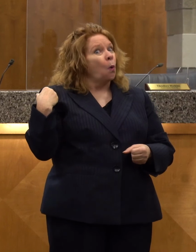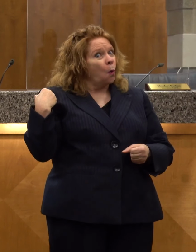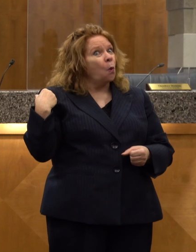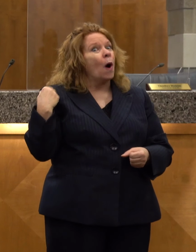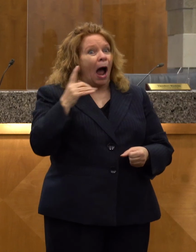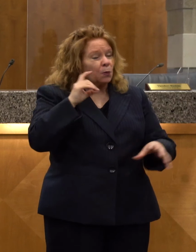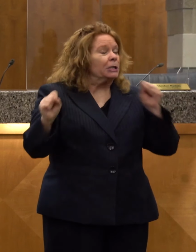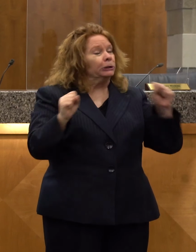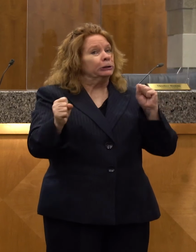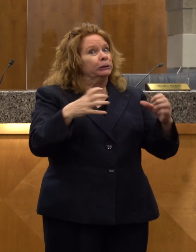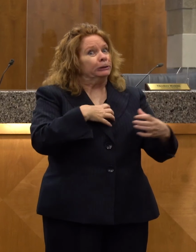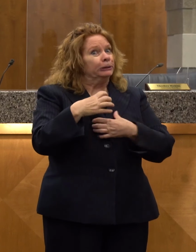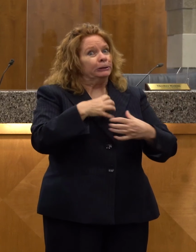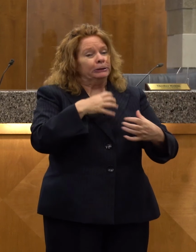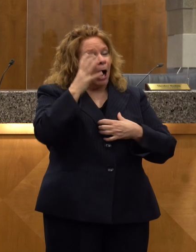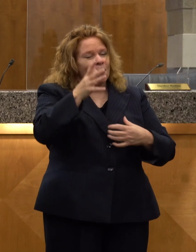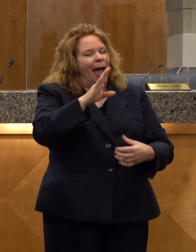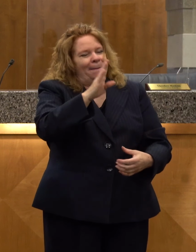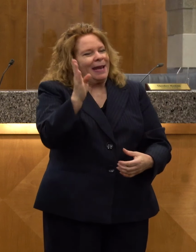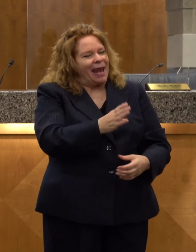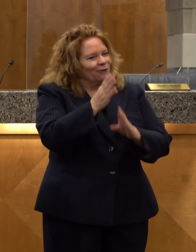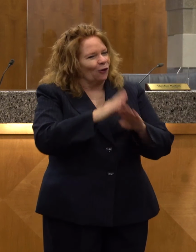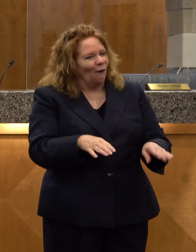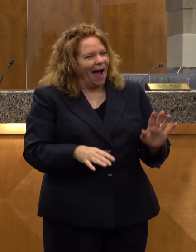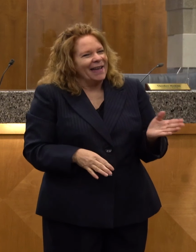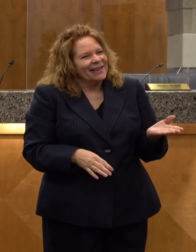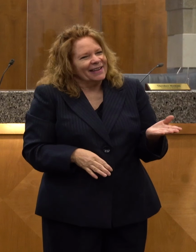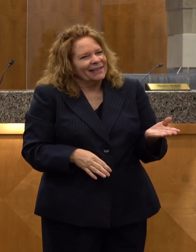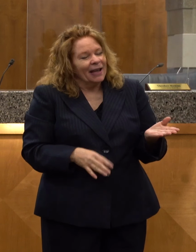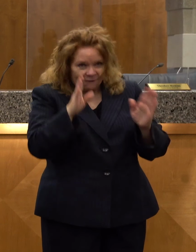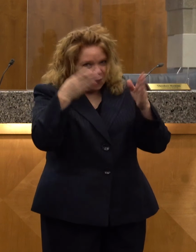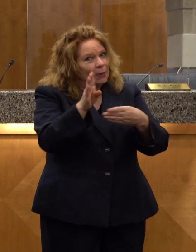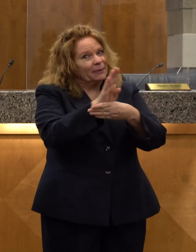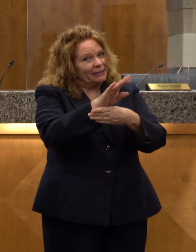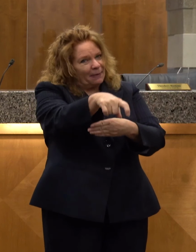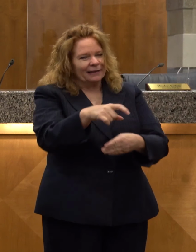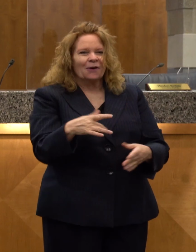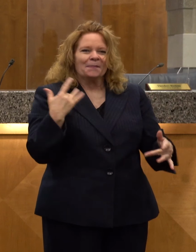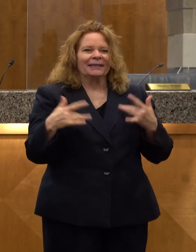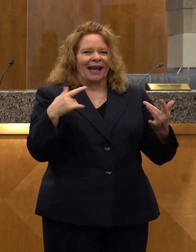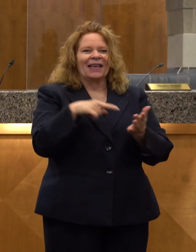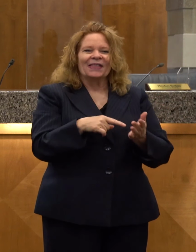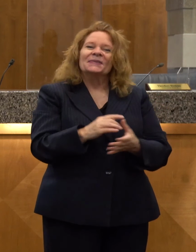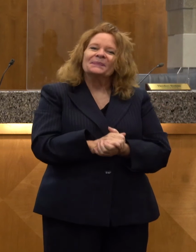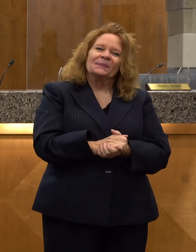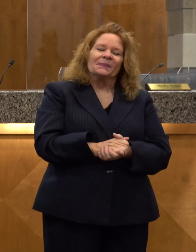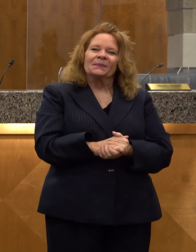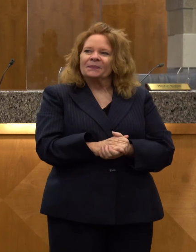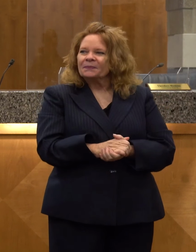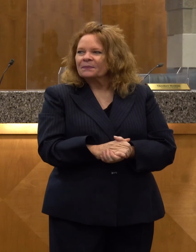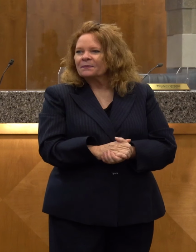of noise. And you know, I would never be quiet. It's, you know, it's just about taking care of business. So I'm really excited about the whole thing. Actually, you know,